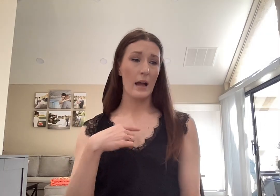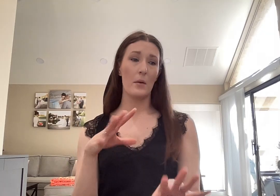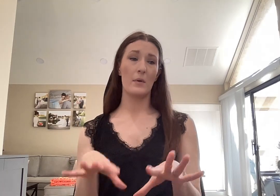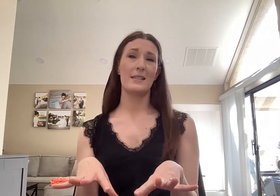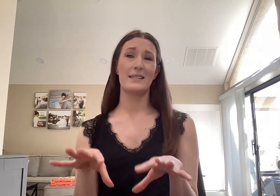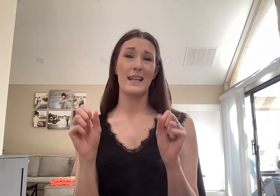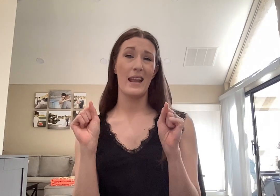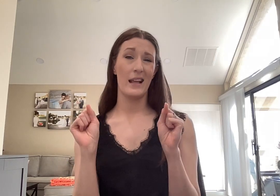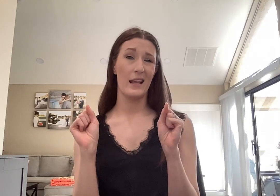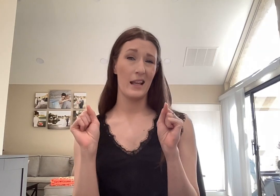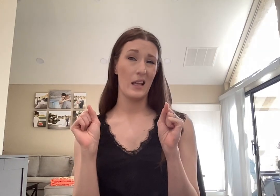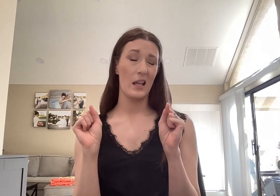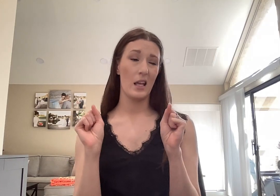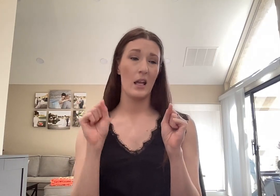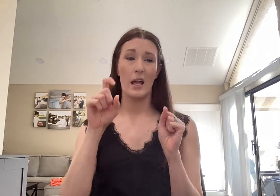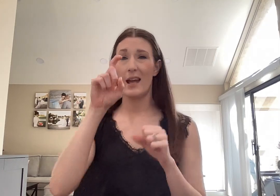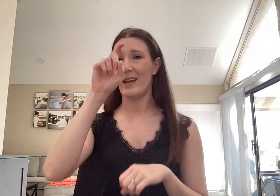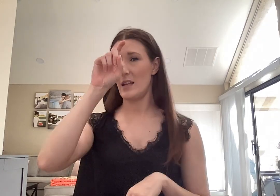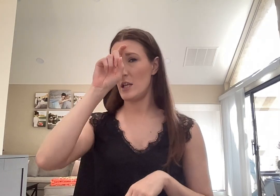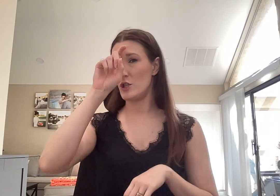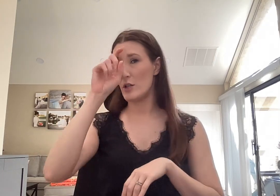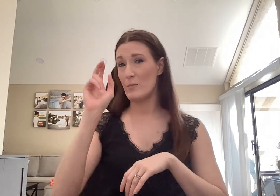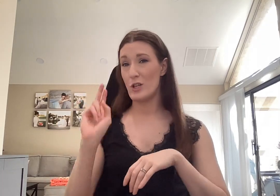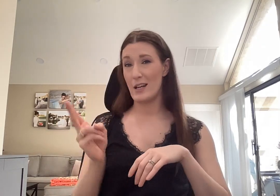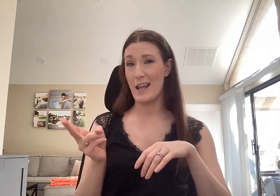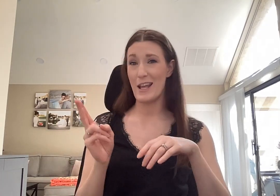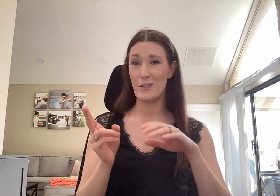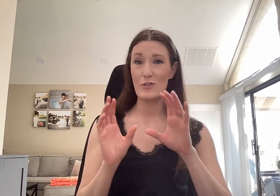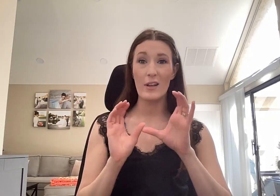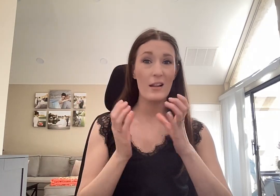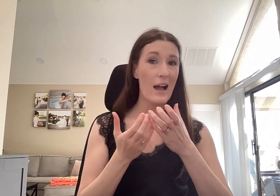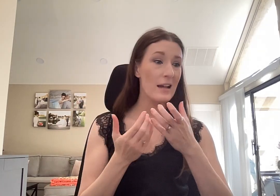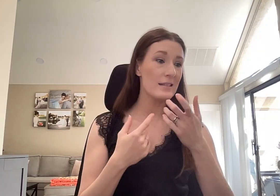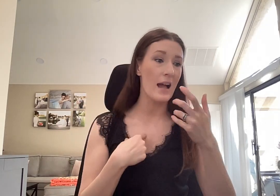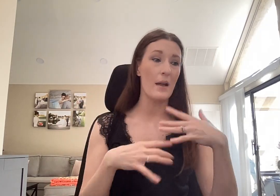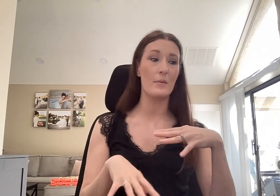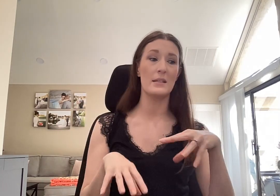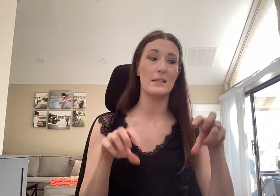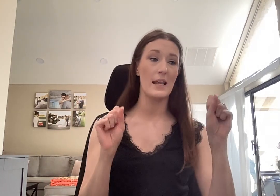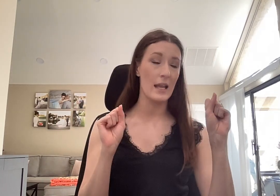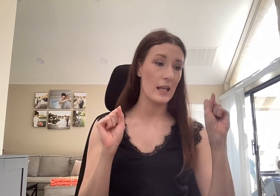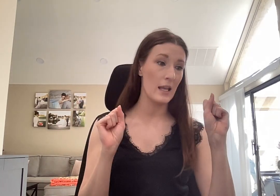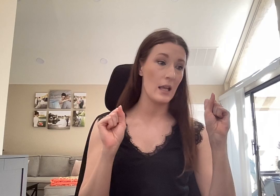I was taking an Egyptian history class. I was taking